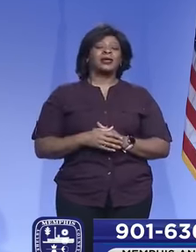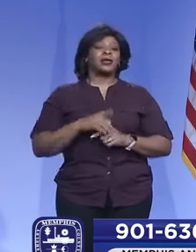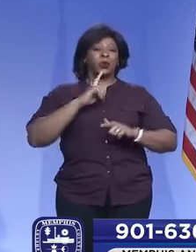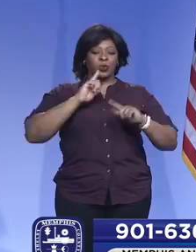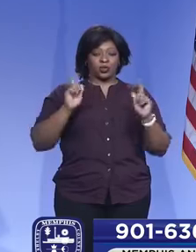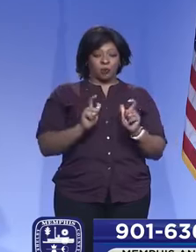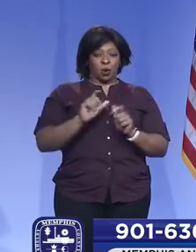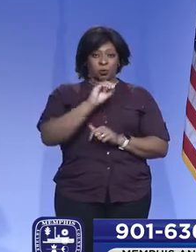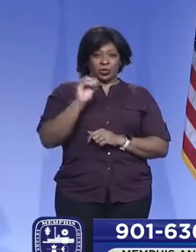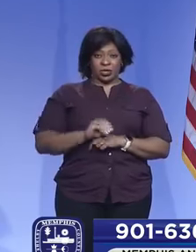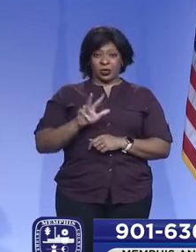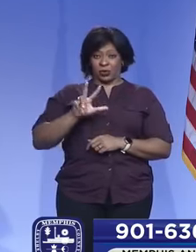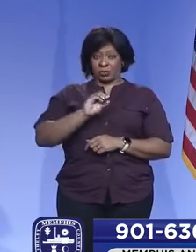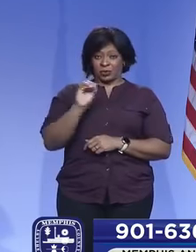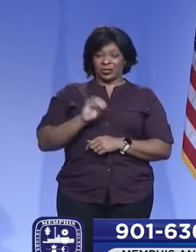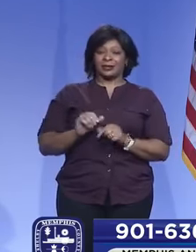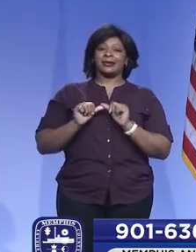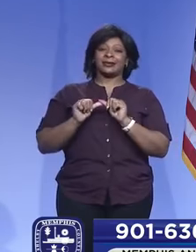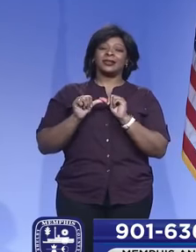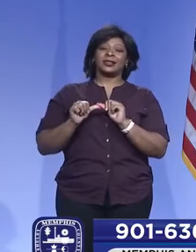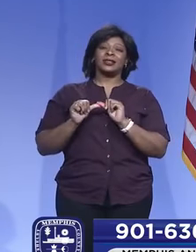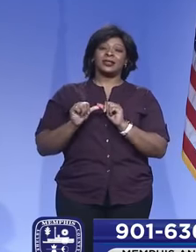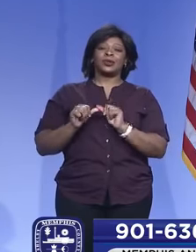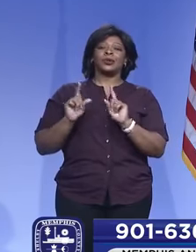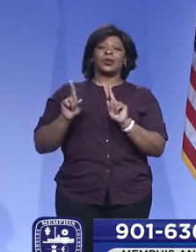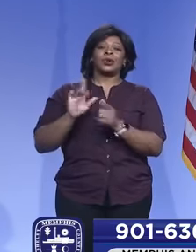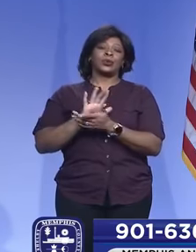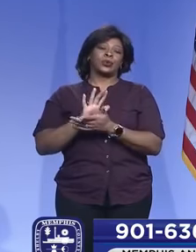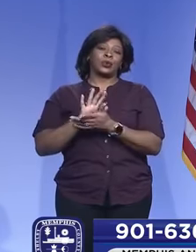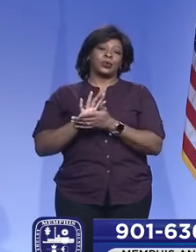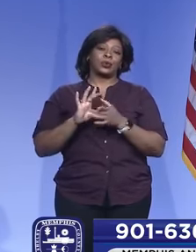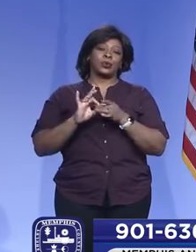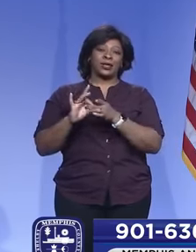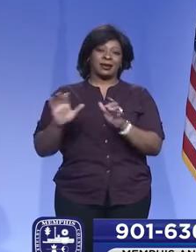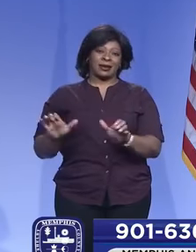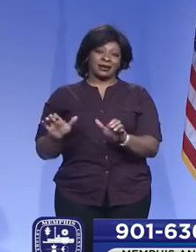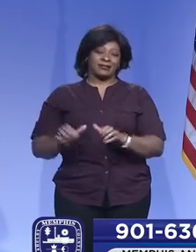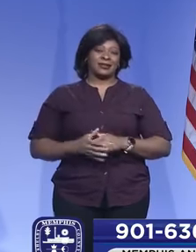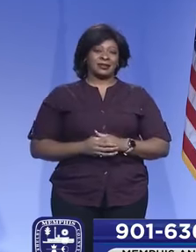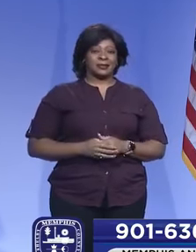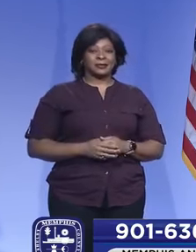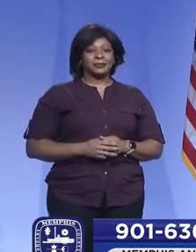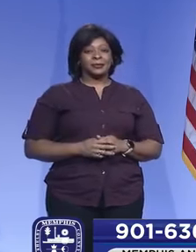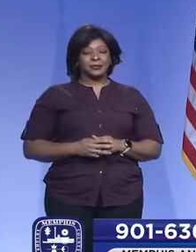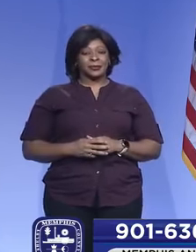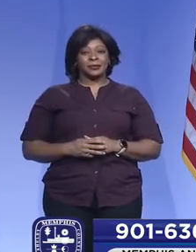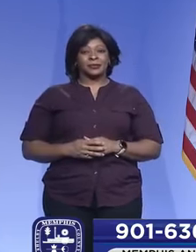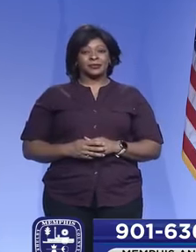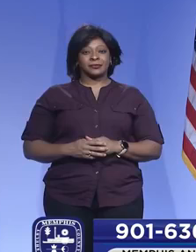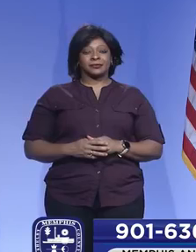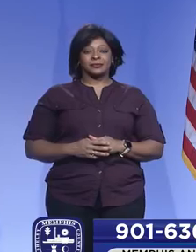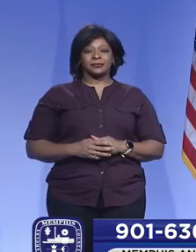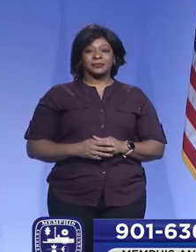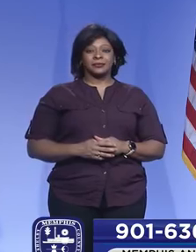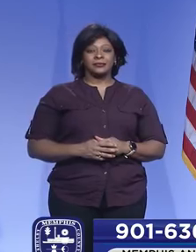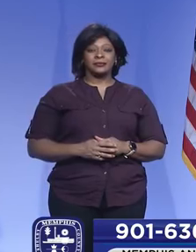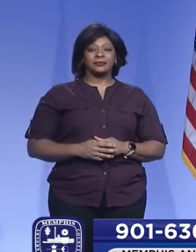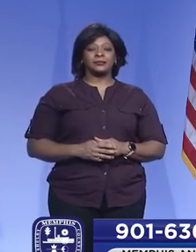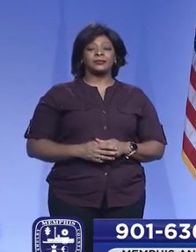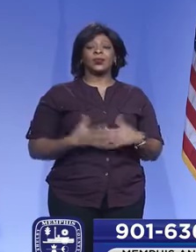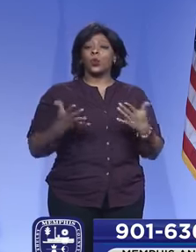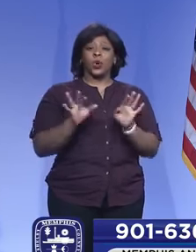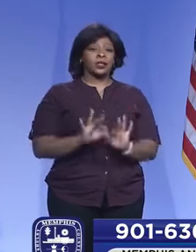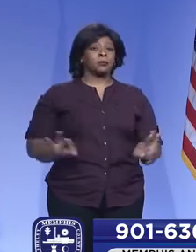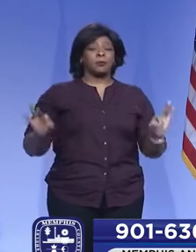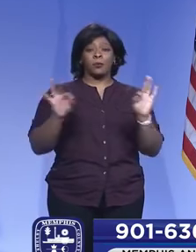smaller percent, 3%, continue to engage in school-related activities. What was very